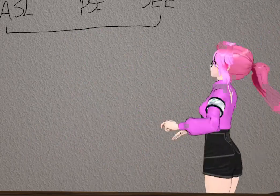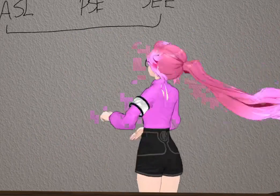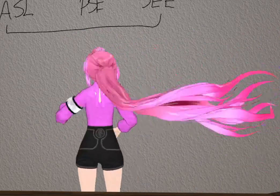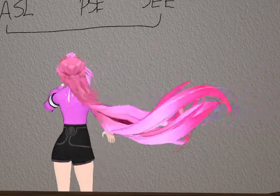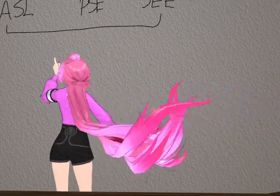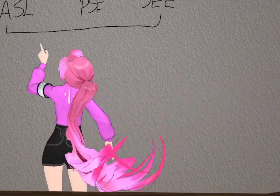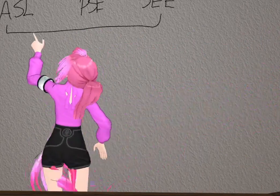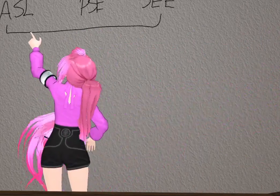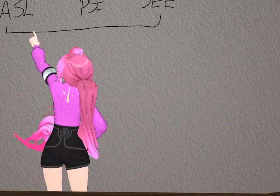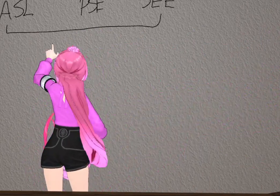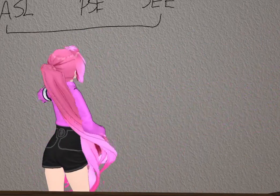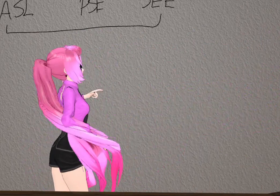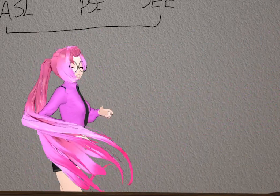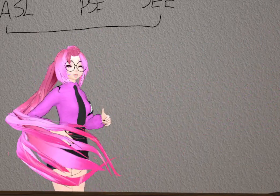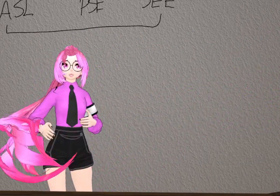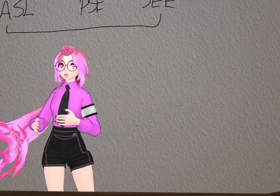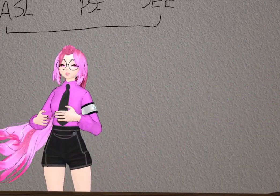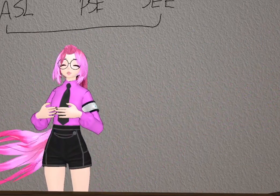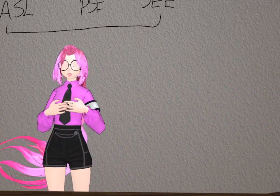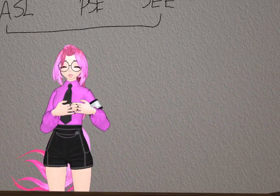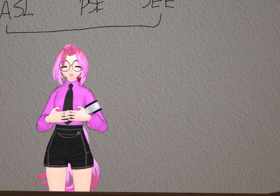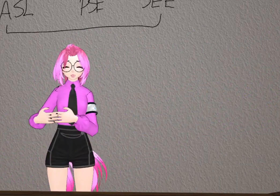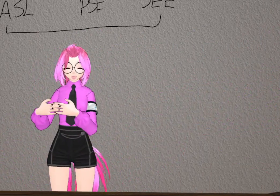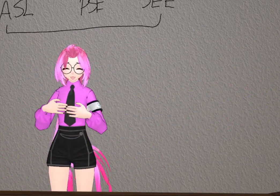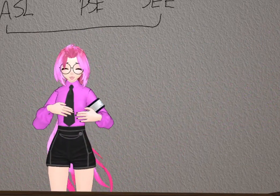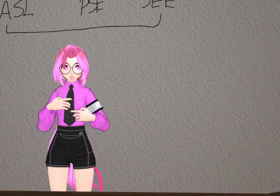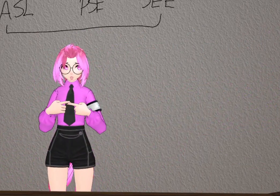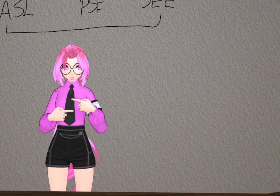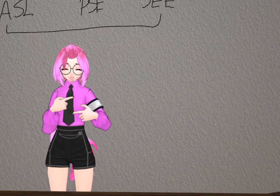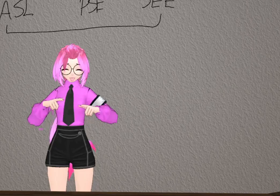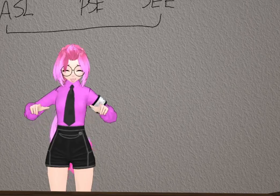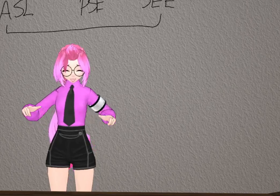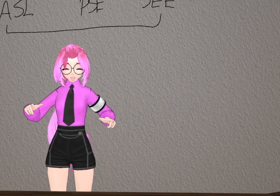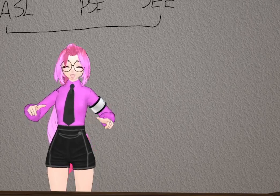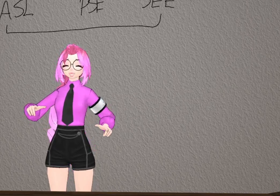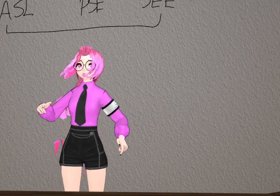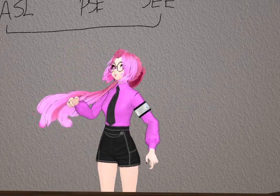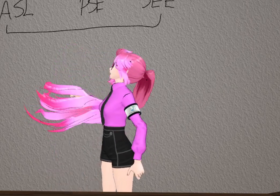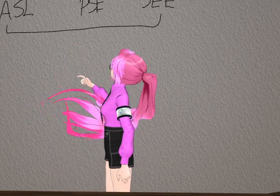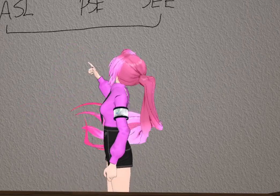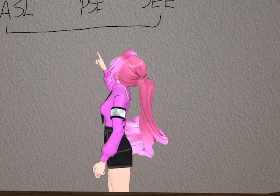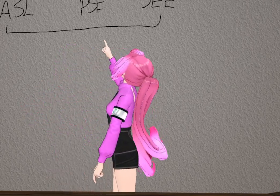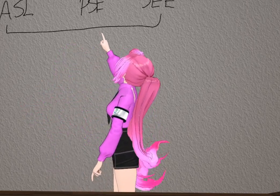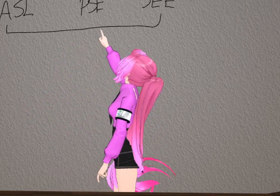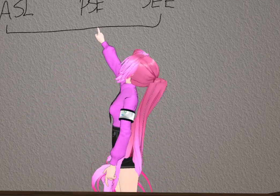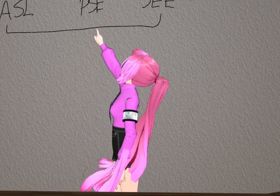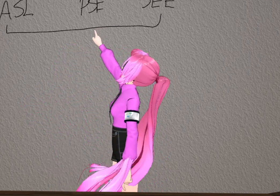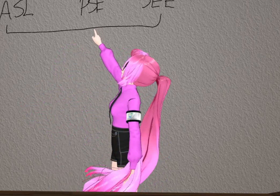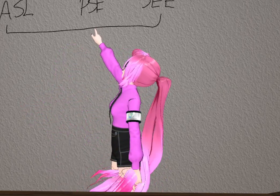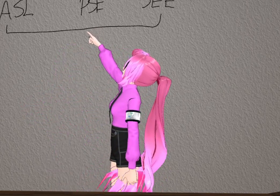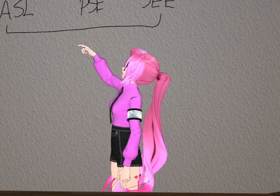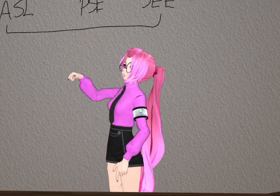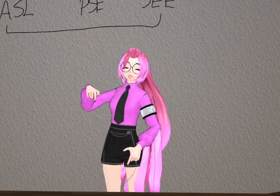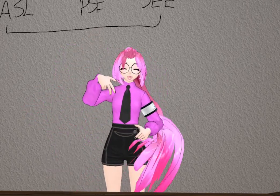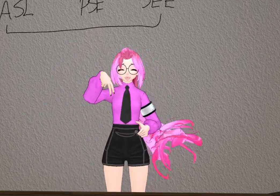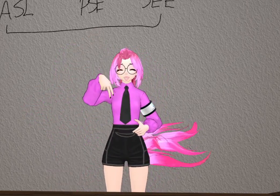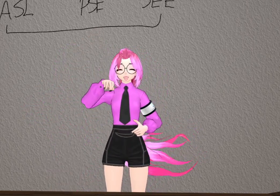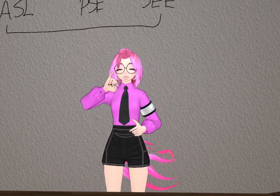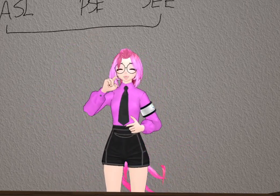obviously, ASL stands for American Sign Language. Yep. And then PSE signs